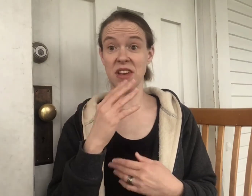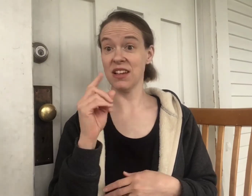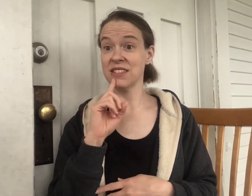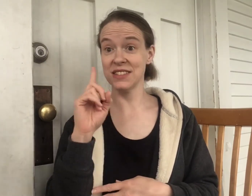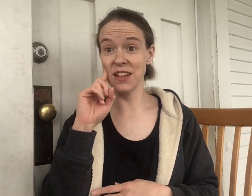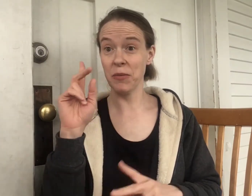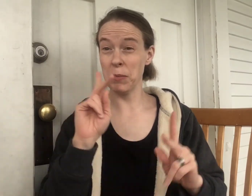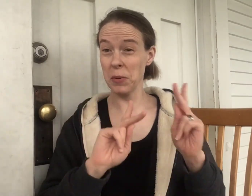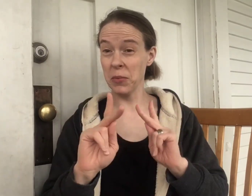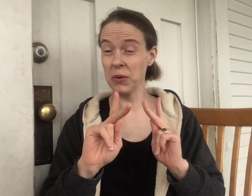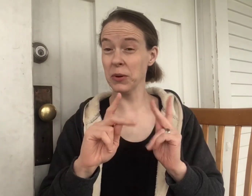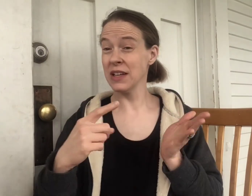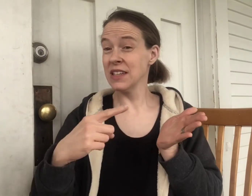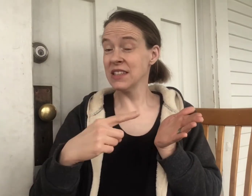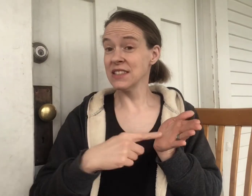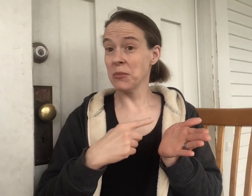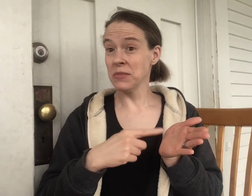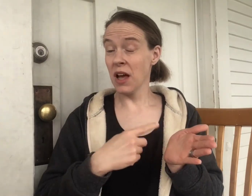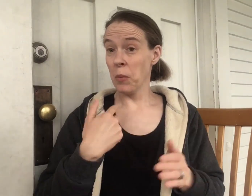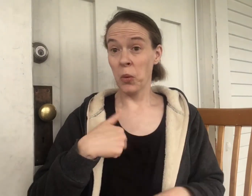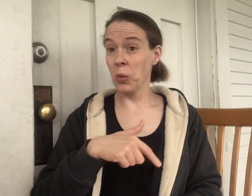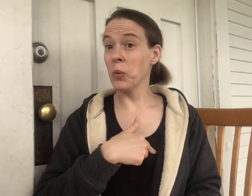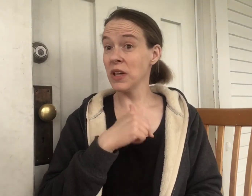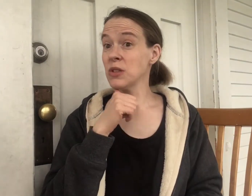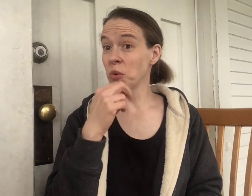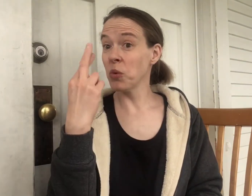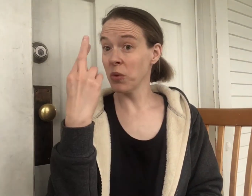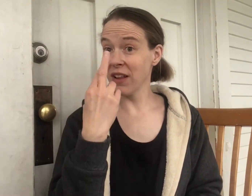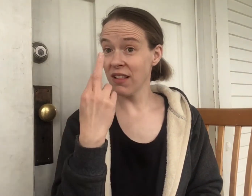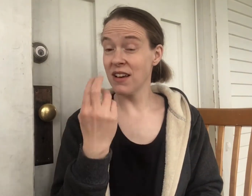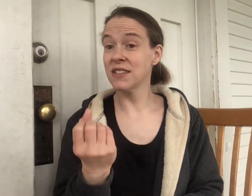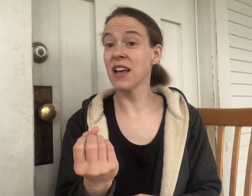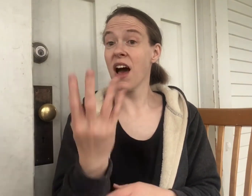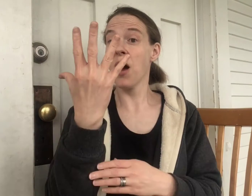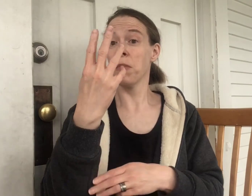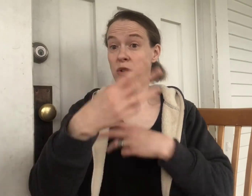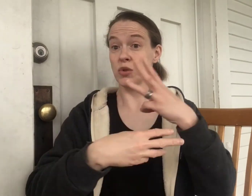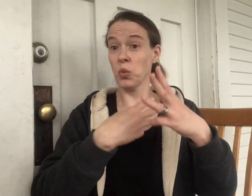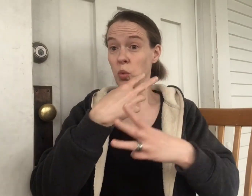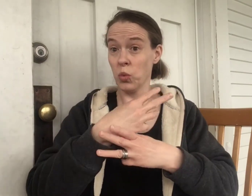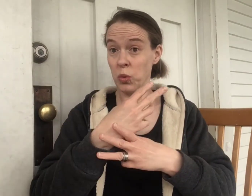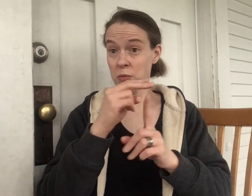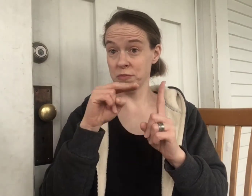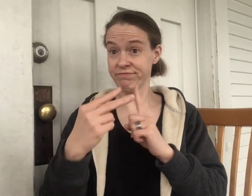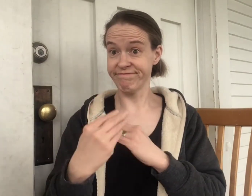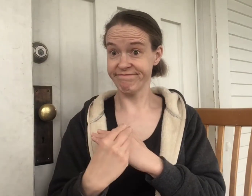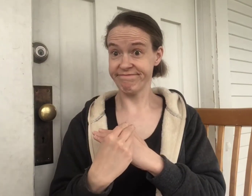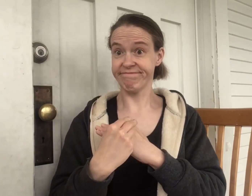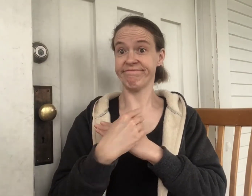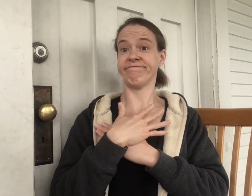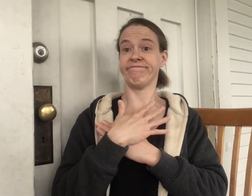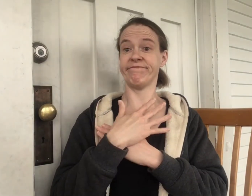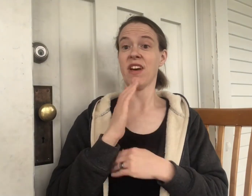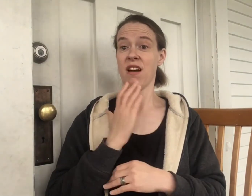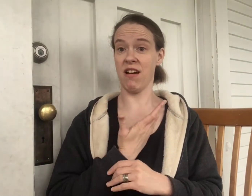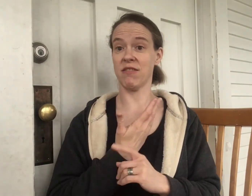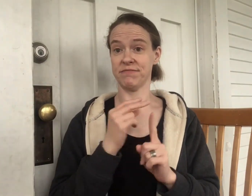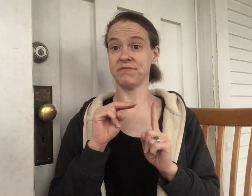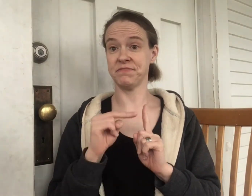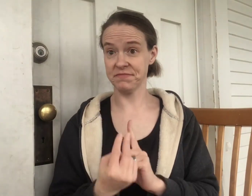people and deafness. Sometimes we don't realize how much the world's perspectives have influenced